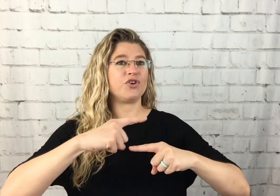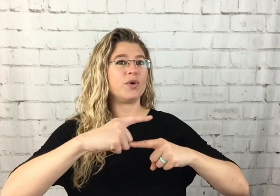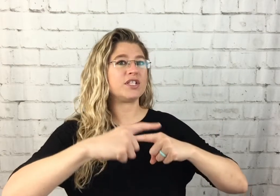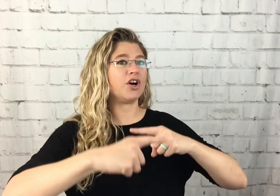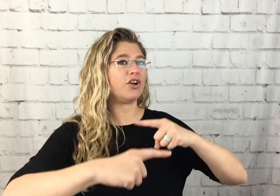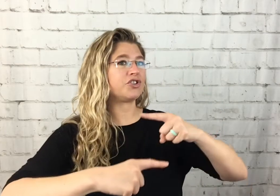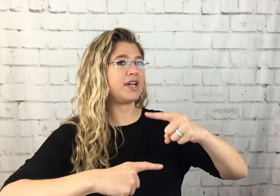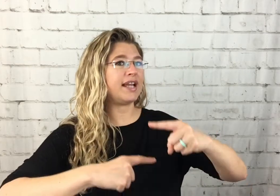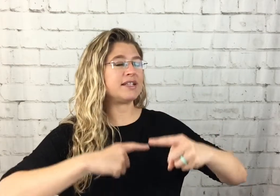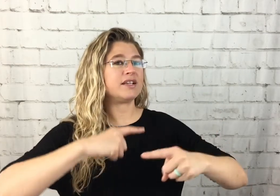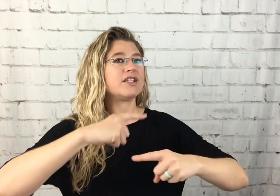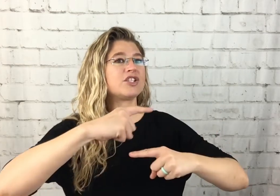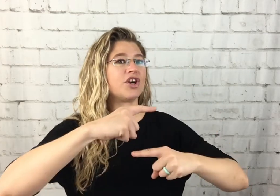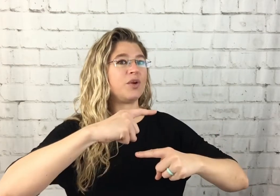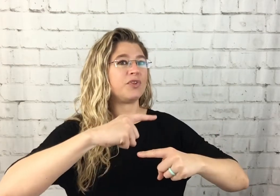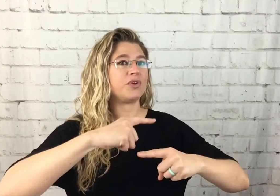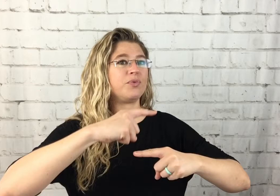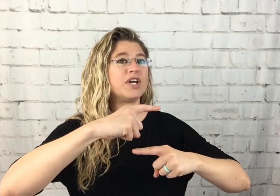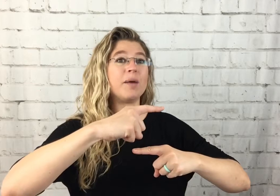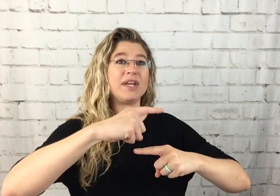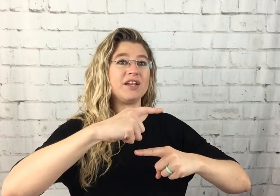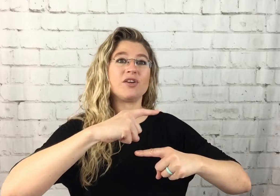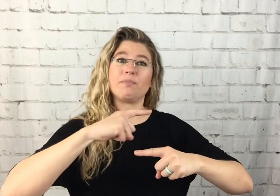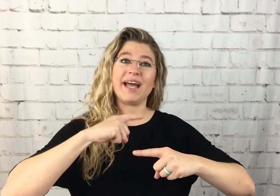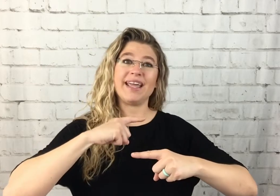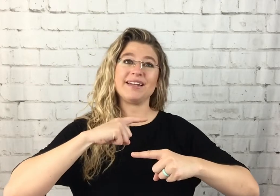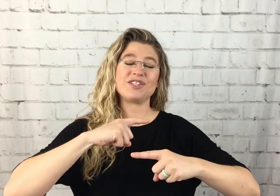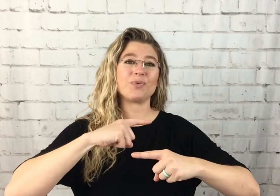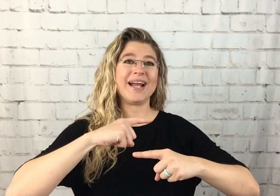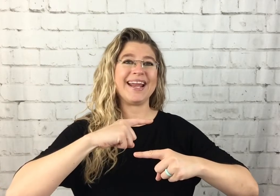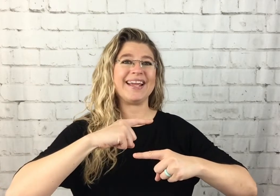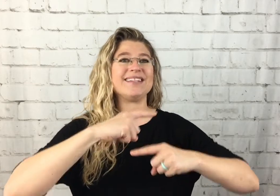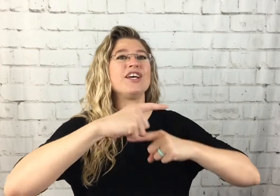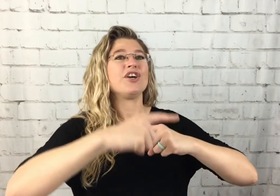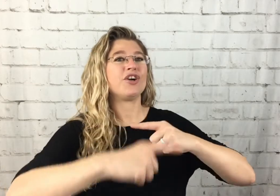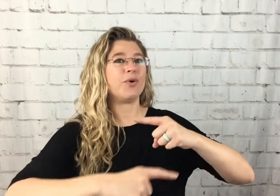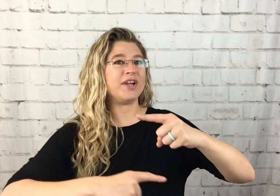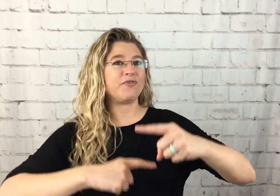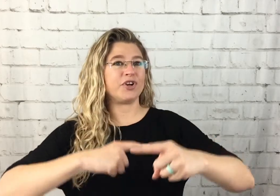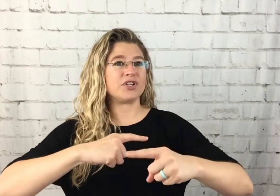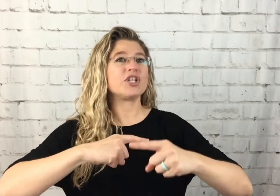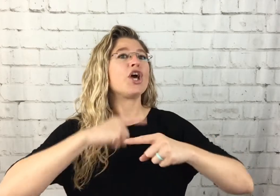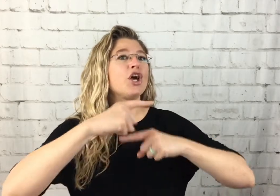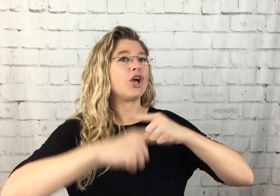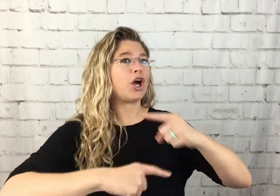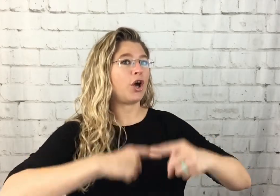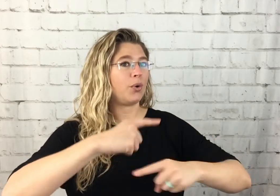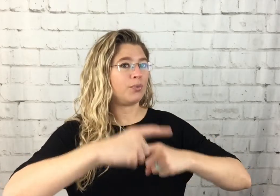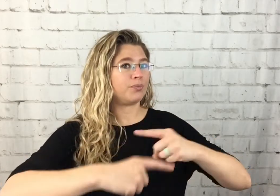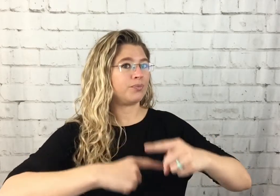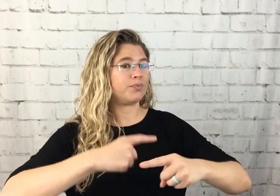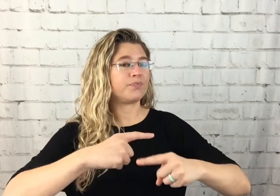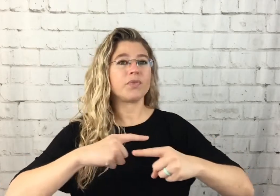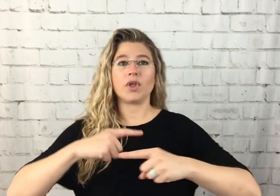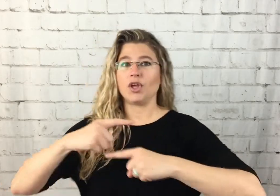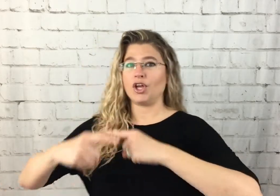going to alternate, starting with the dominant. My hand is the right hand, going first. Go.